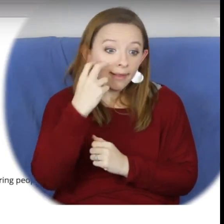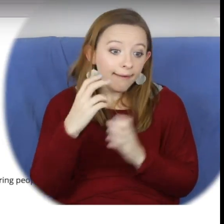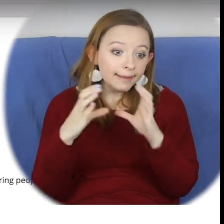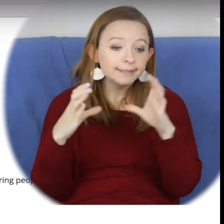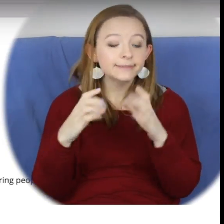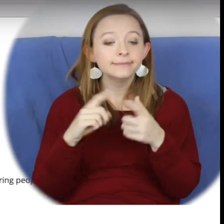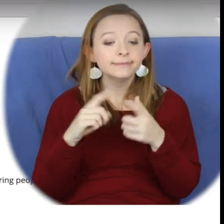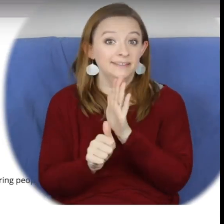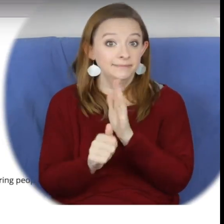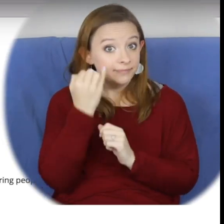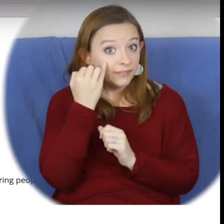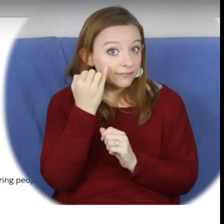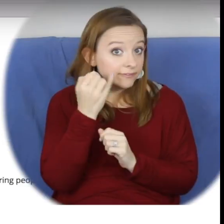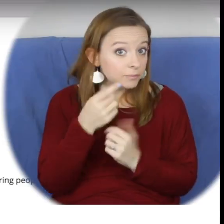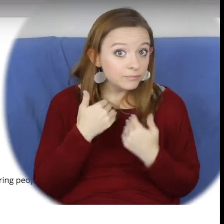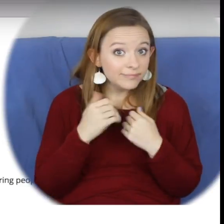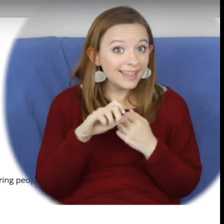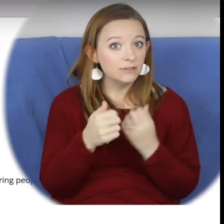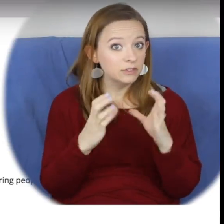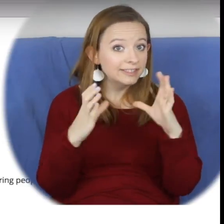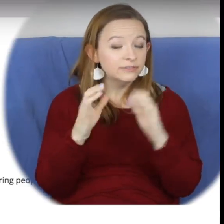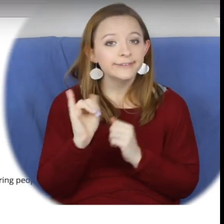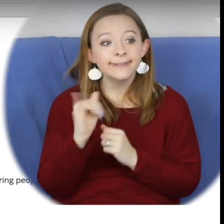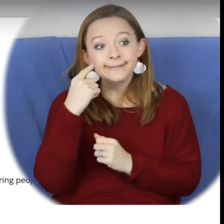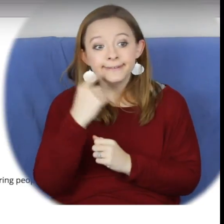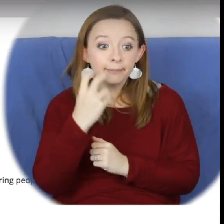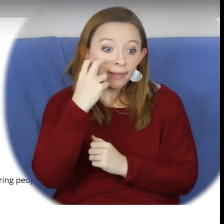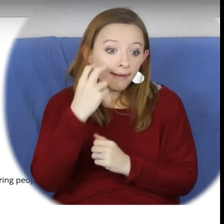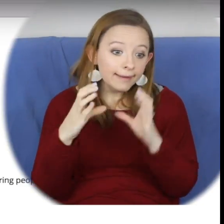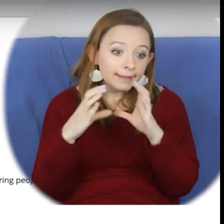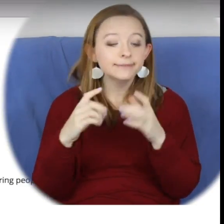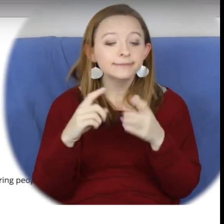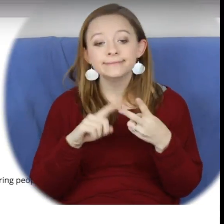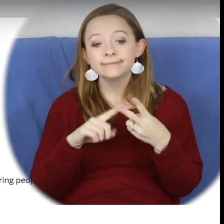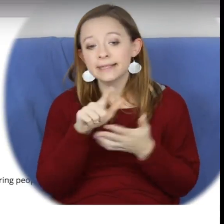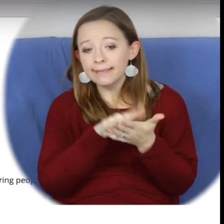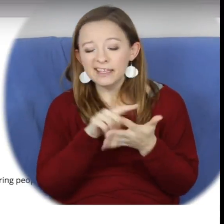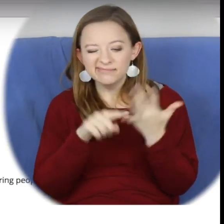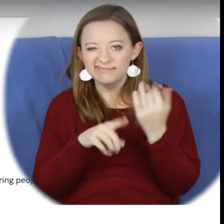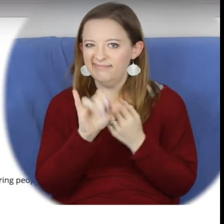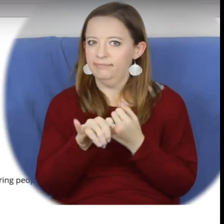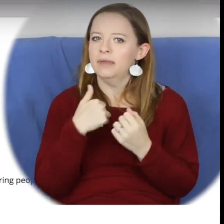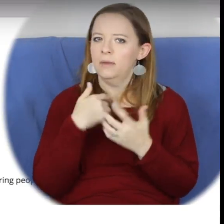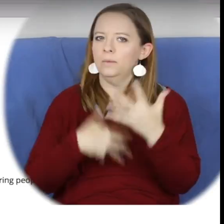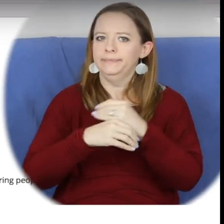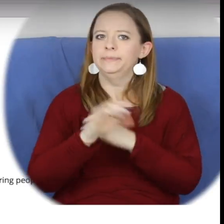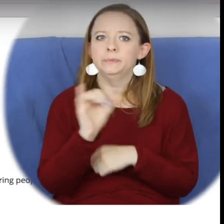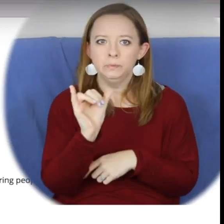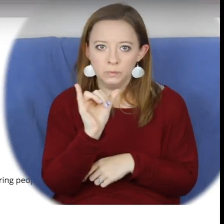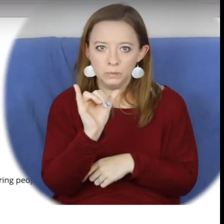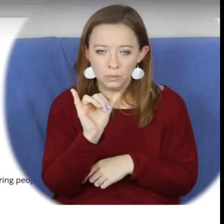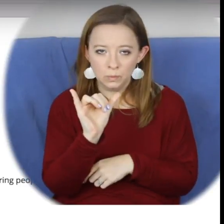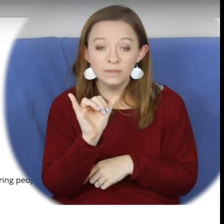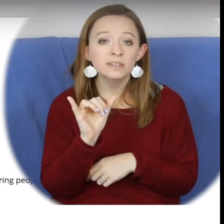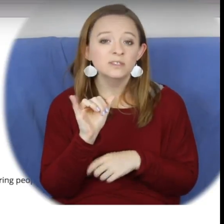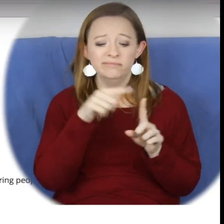it shows my experience and my skills and how I got certified, where I got certified, how many